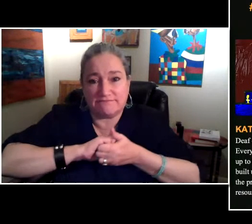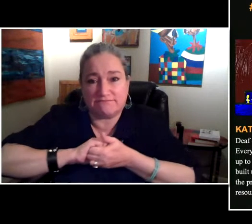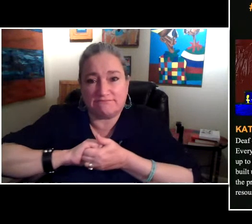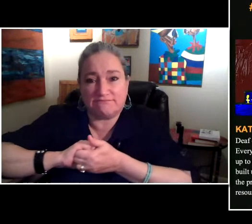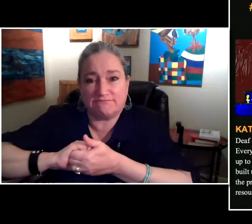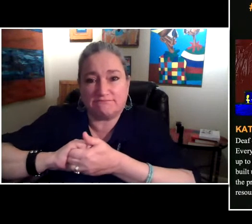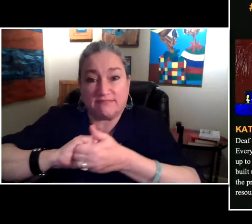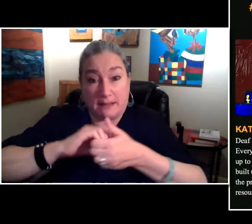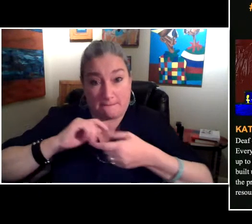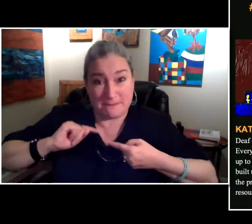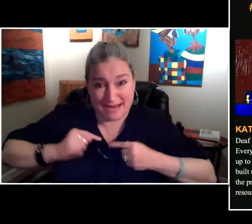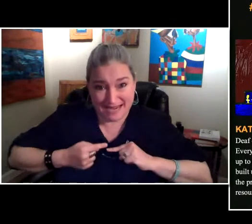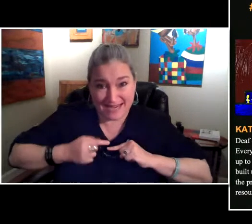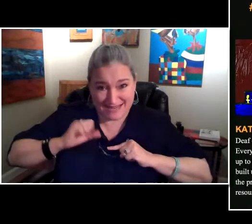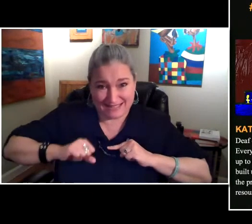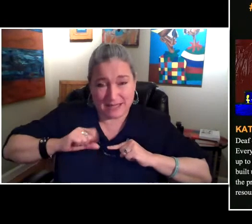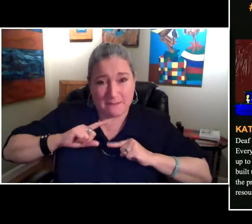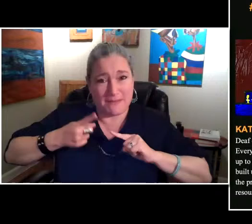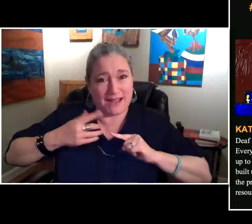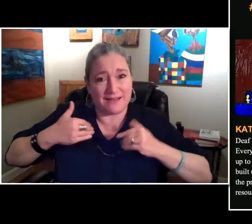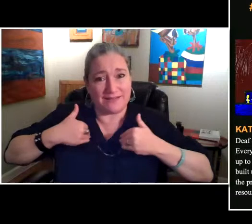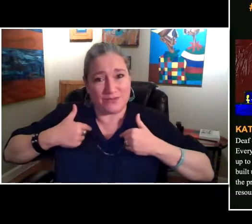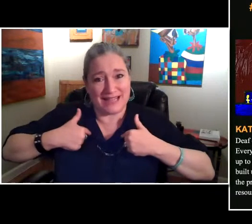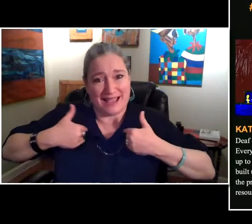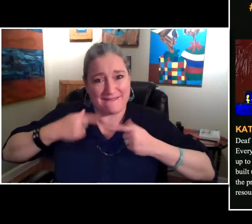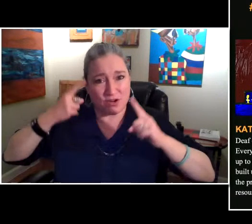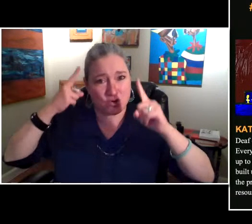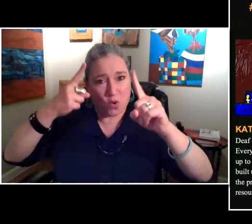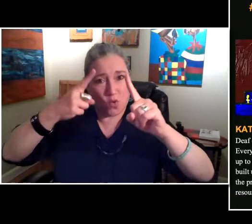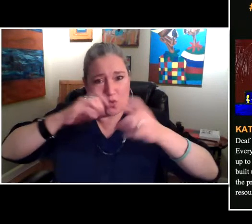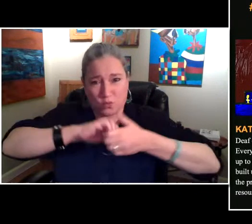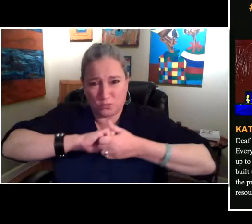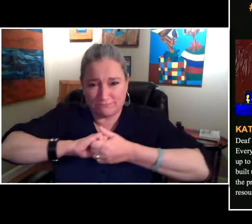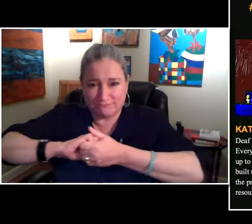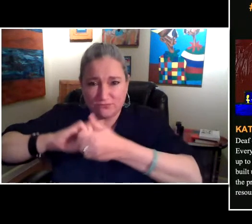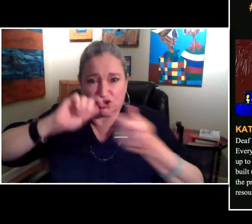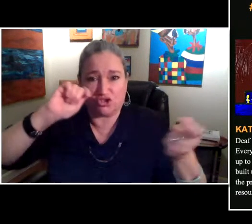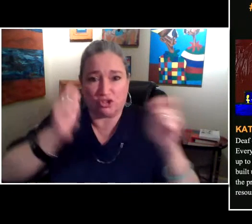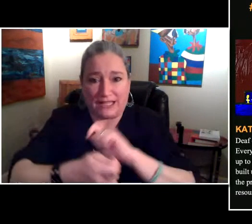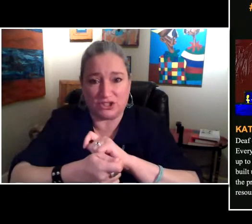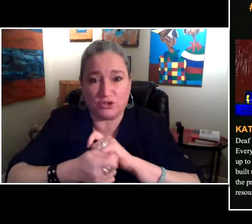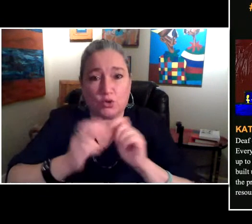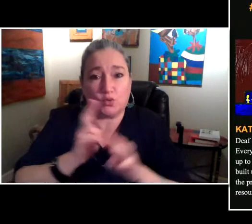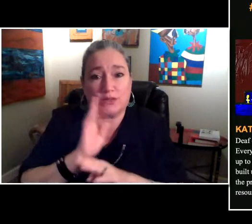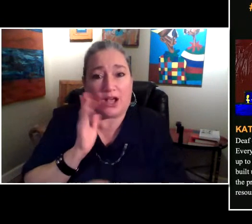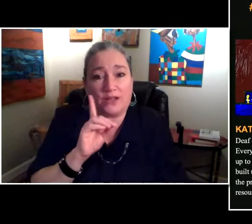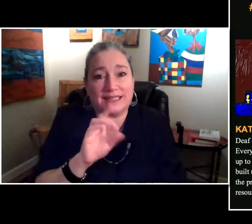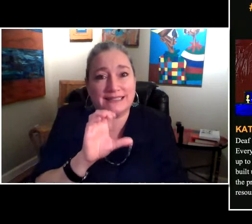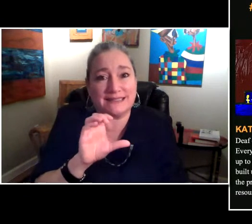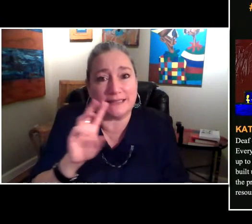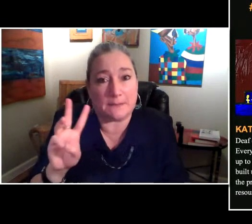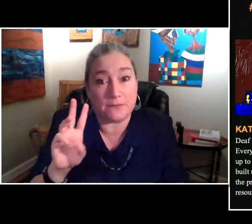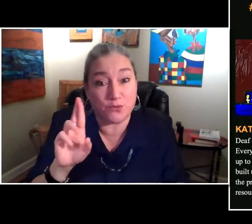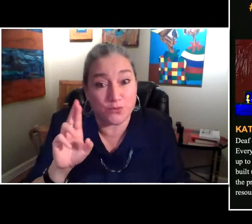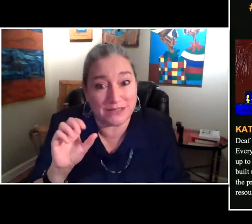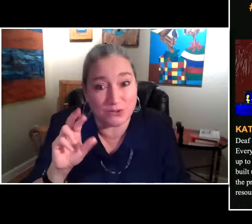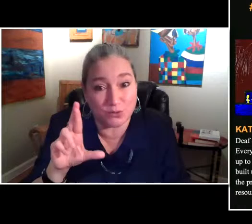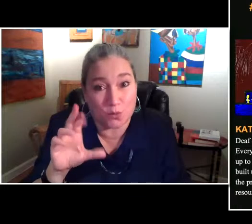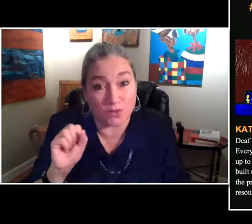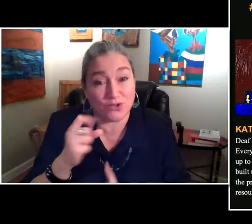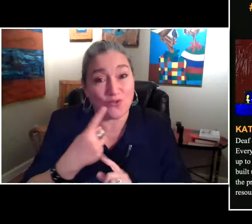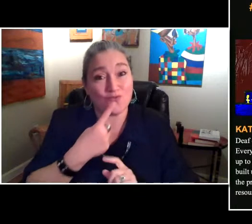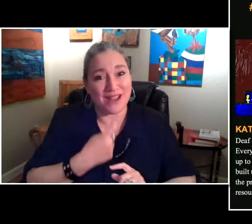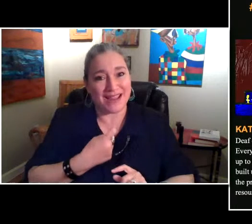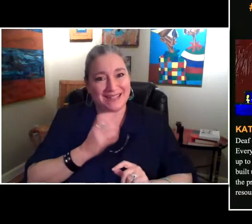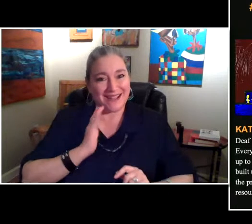represents the depth of painful but goal-oriented shared knowledge from these DCCW